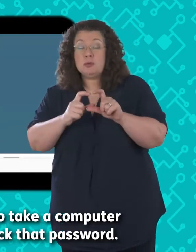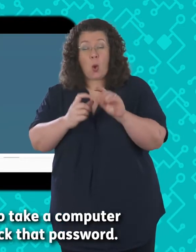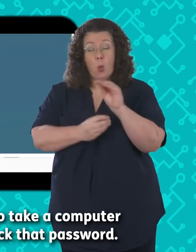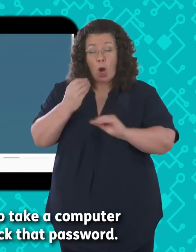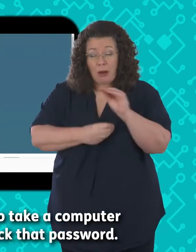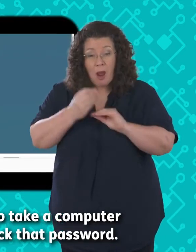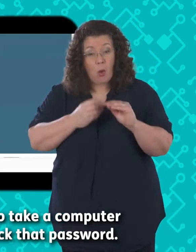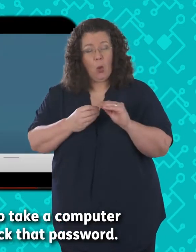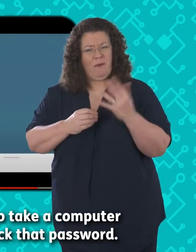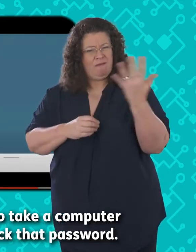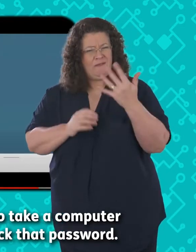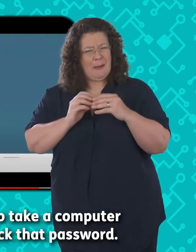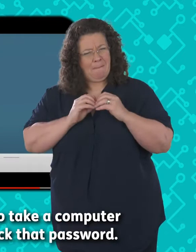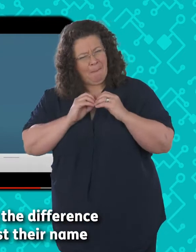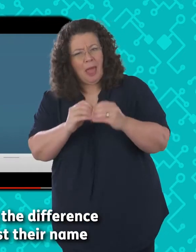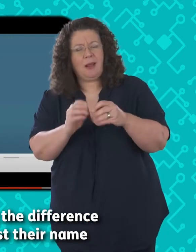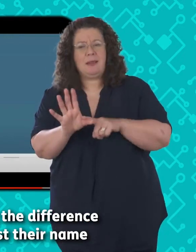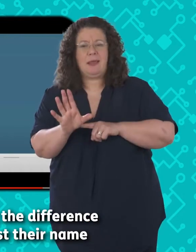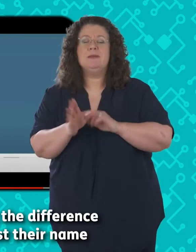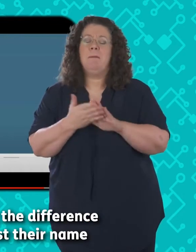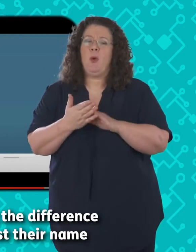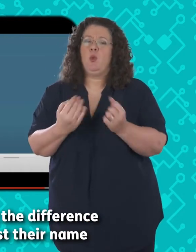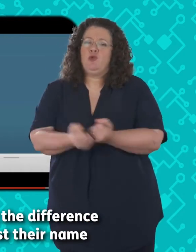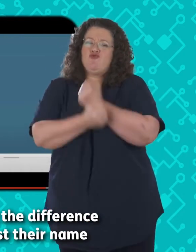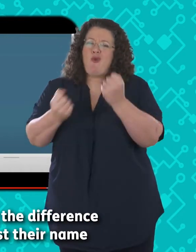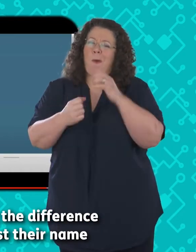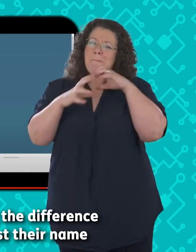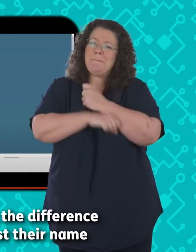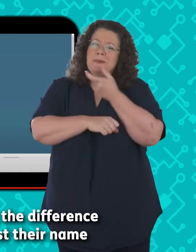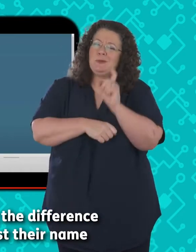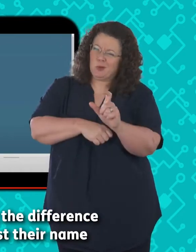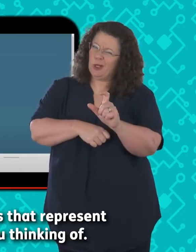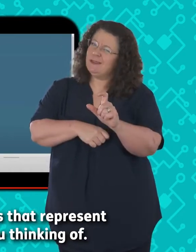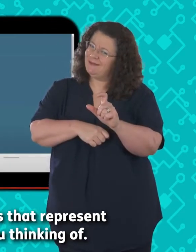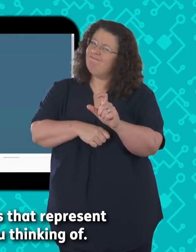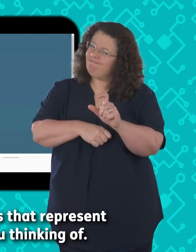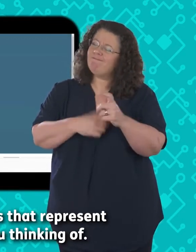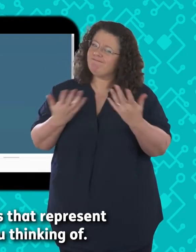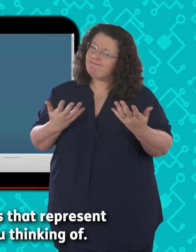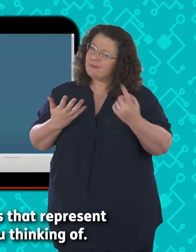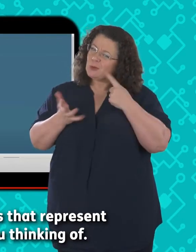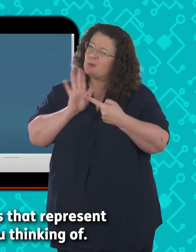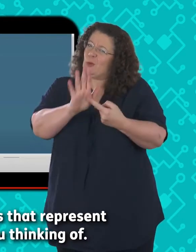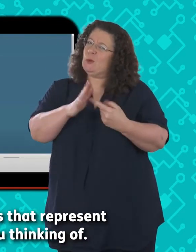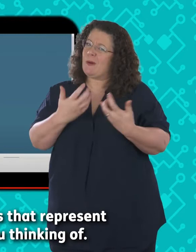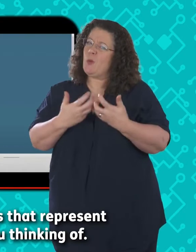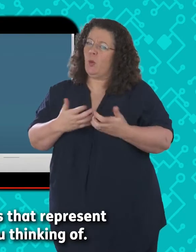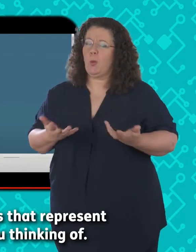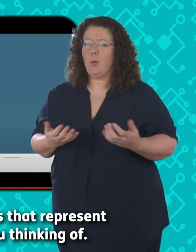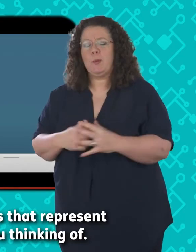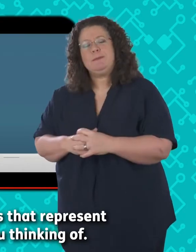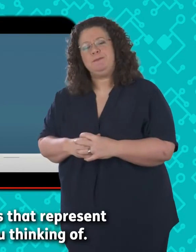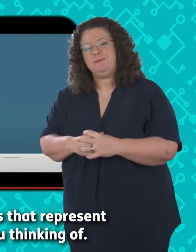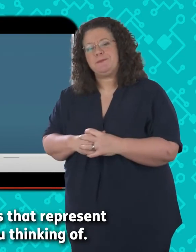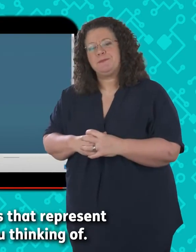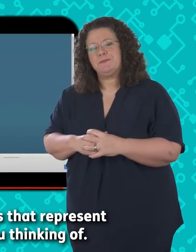billion years to crack that password. So you can see there the difference between using just their name and then 3 words that represent the